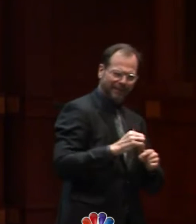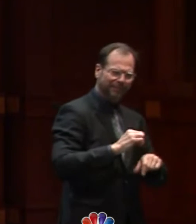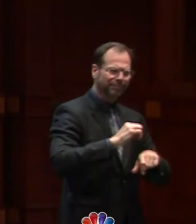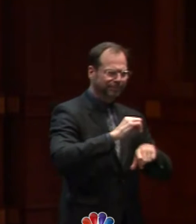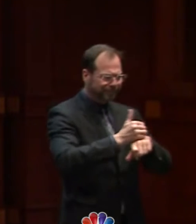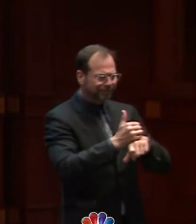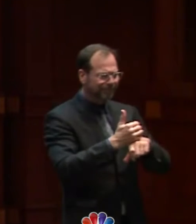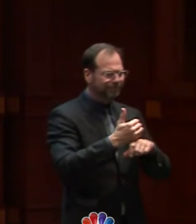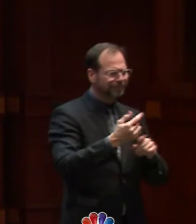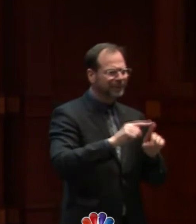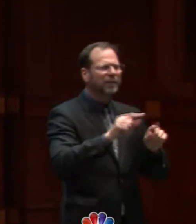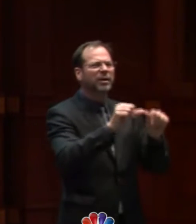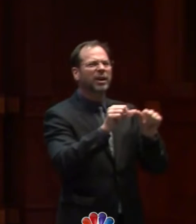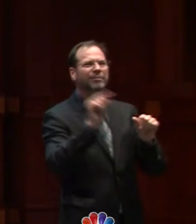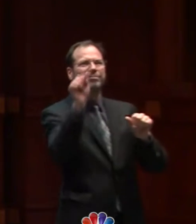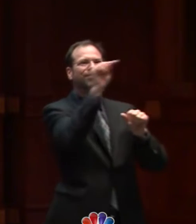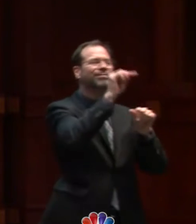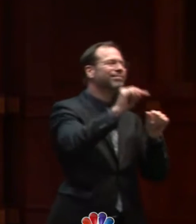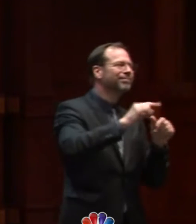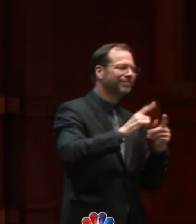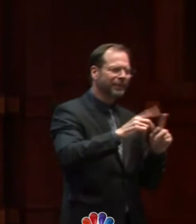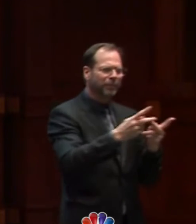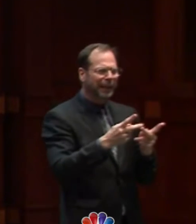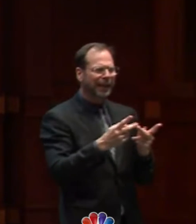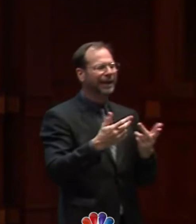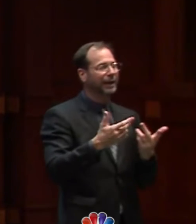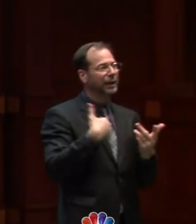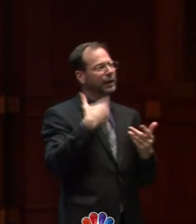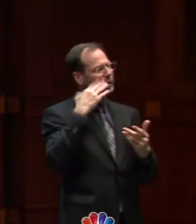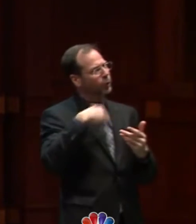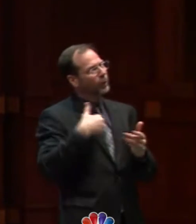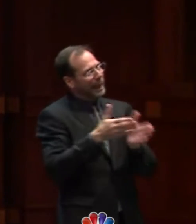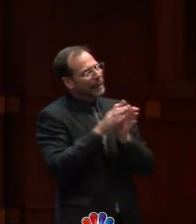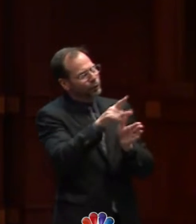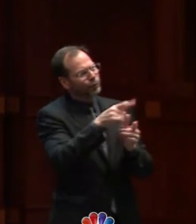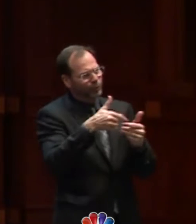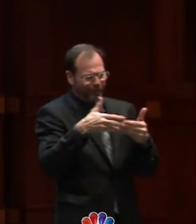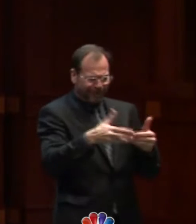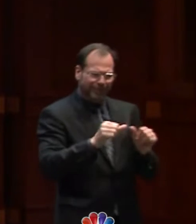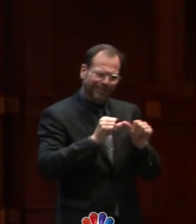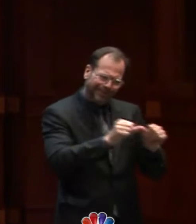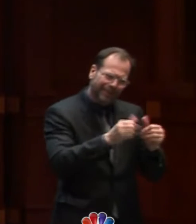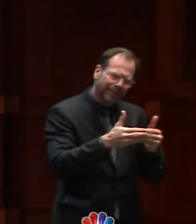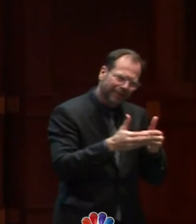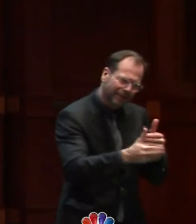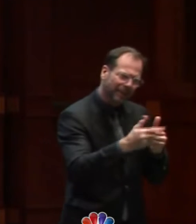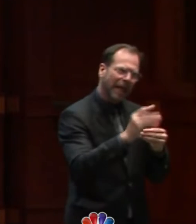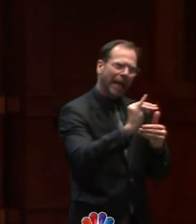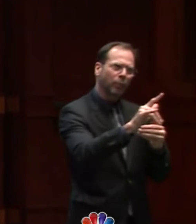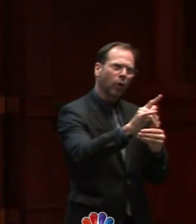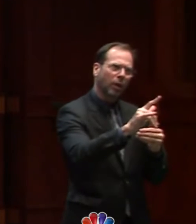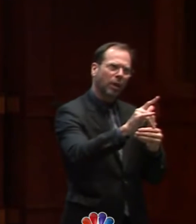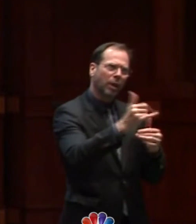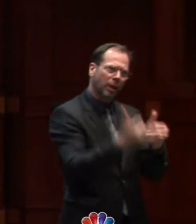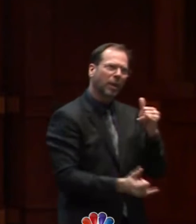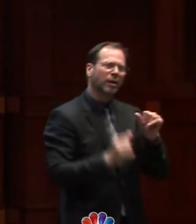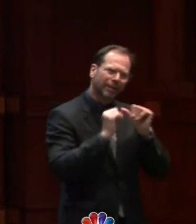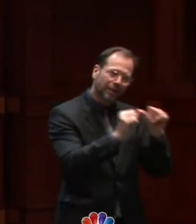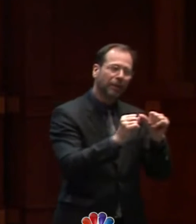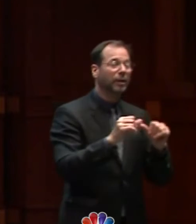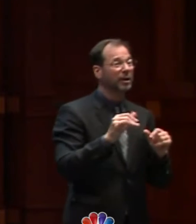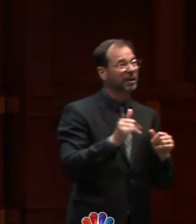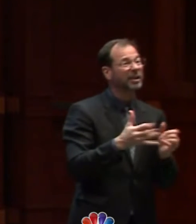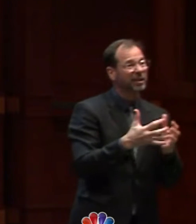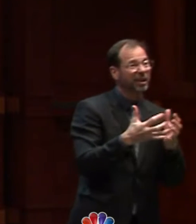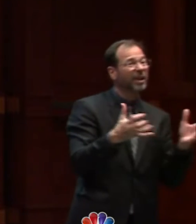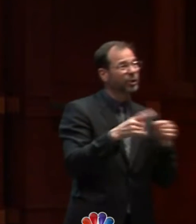different locations for a while, and I know that we are asking you to do this through the remainder of April. That is a tall task